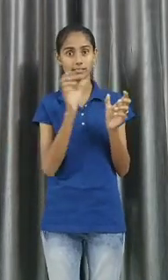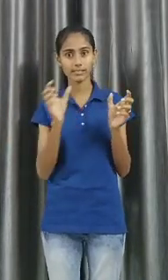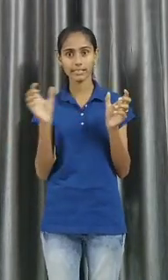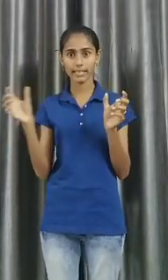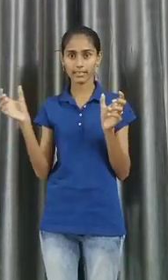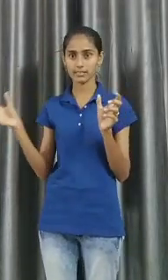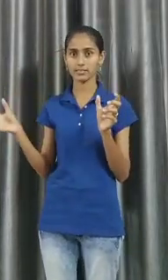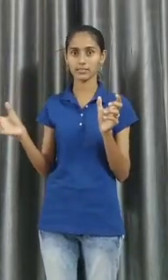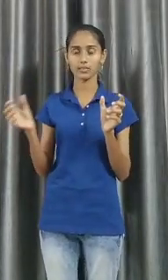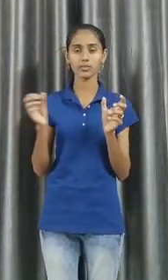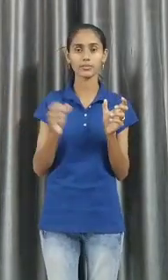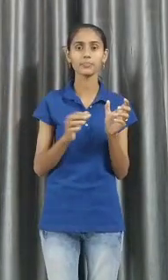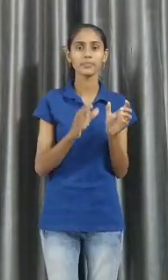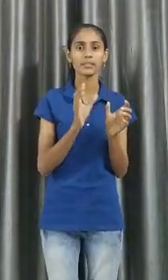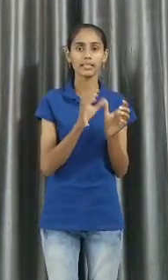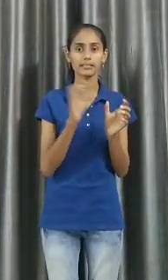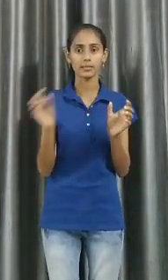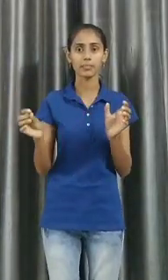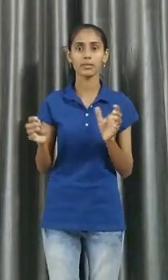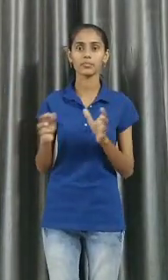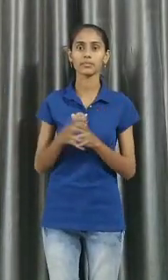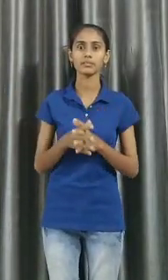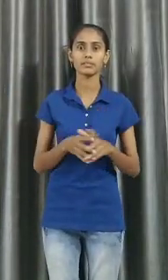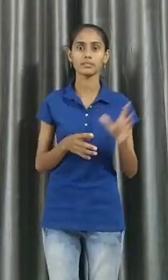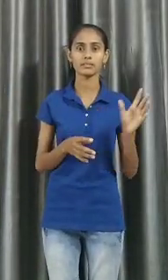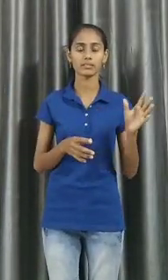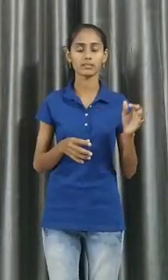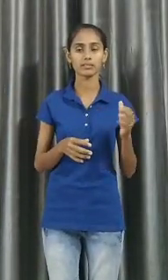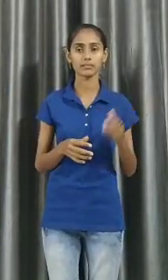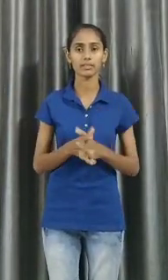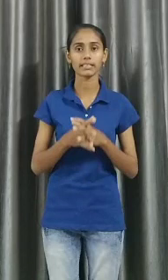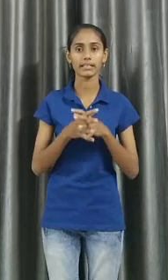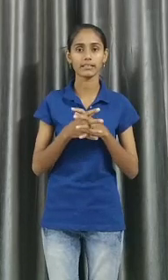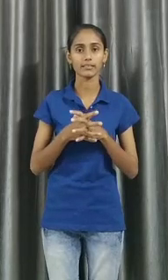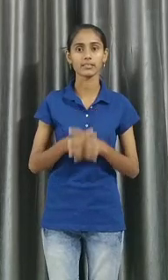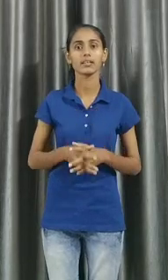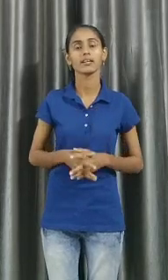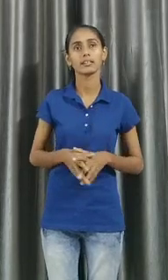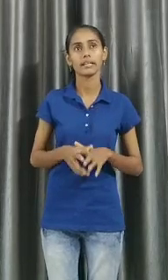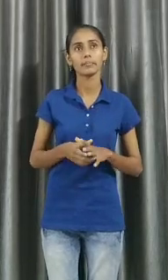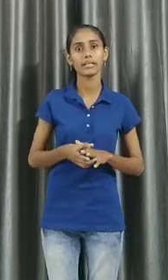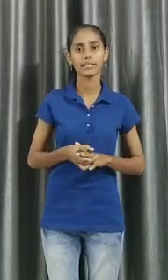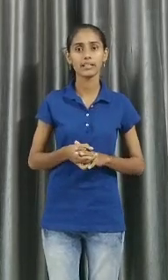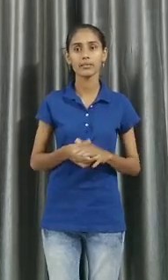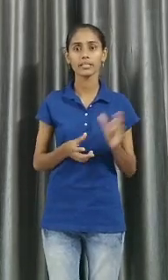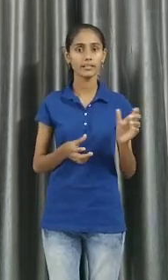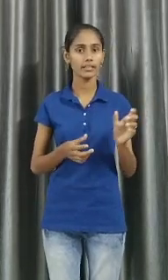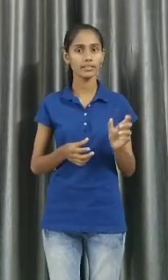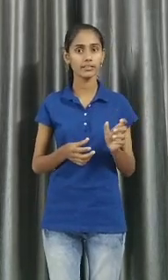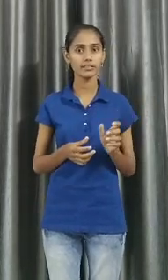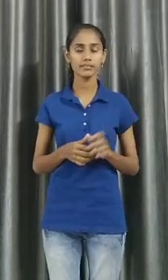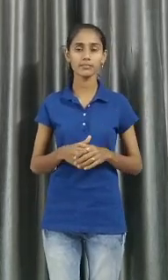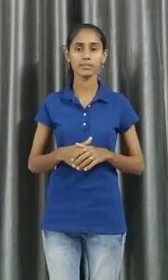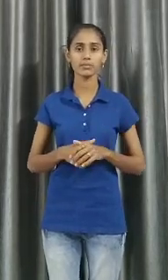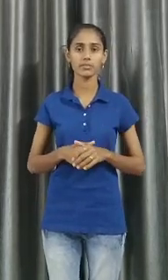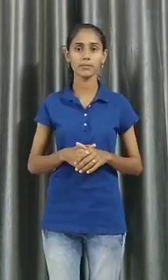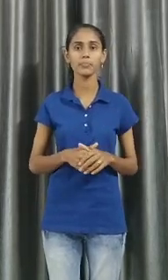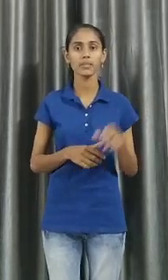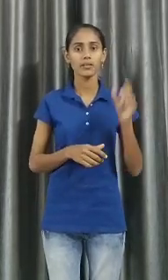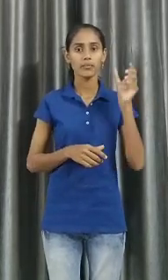the syntax or example of the inheritance. Then multi-level inheritance, we use the